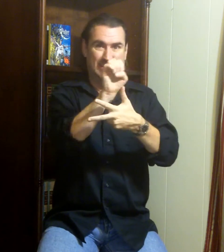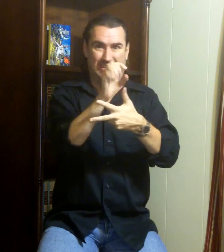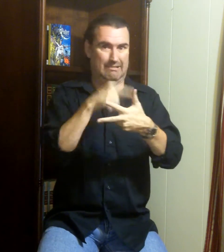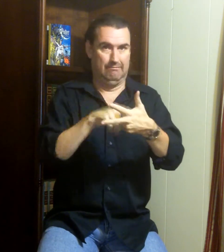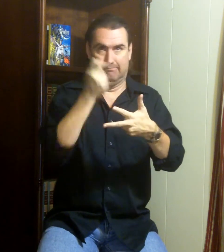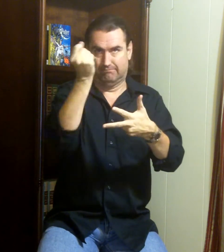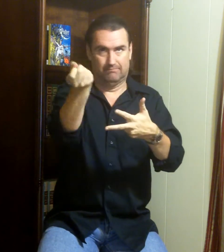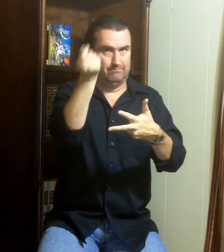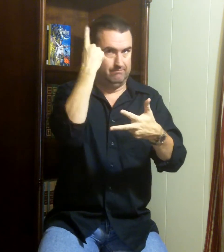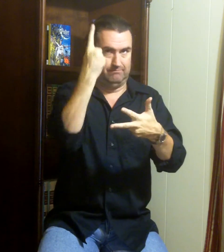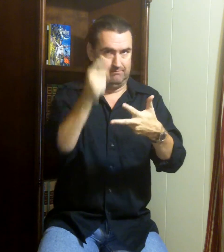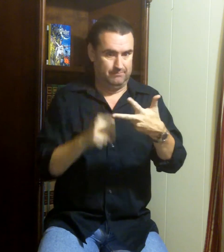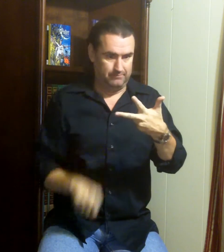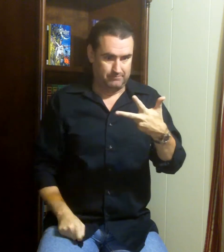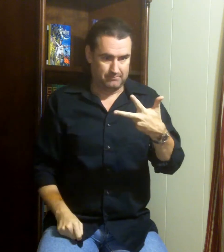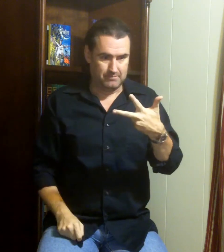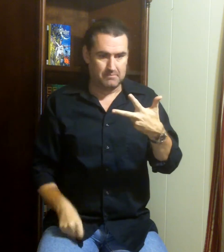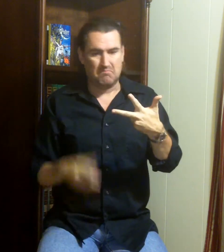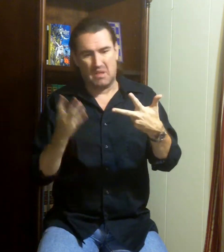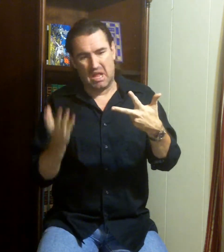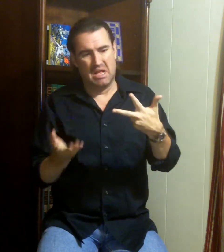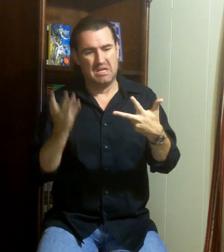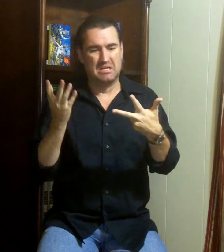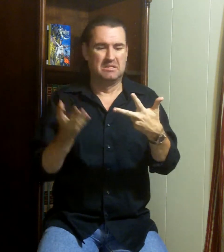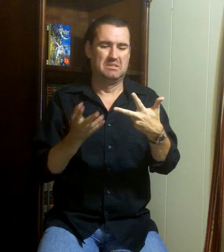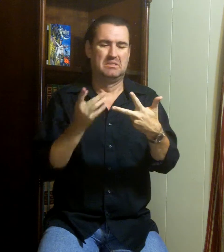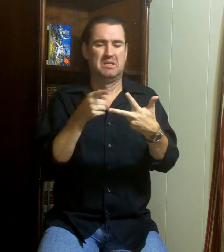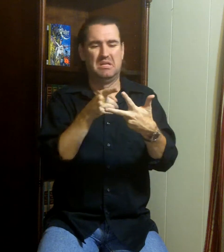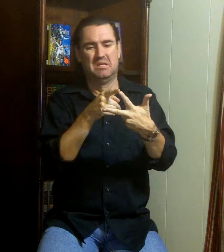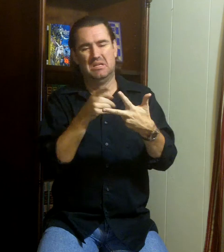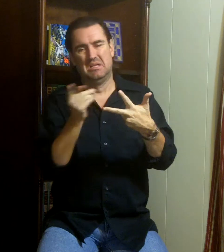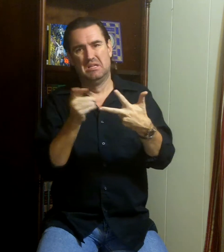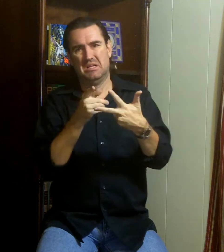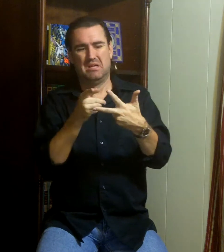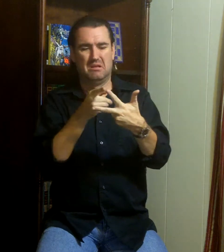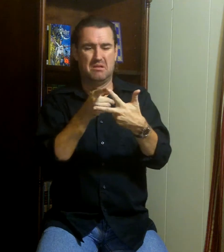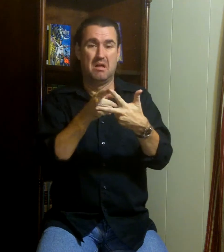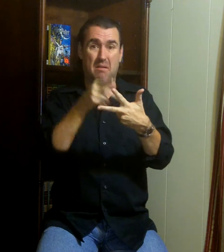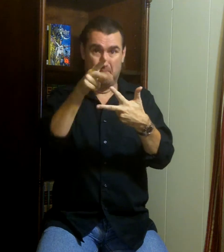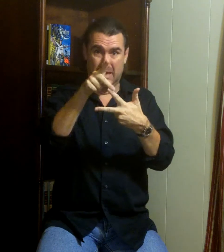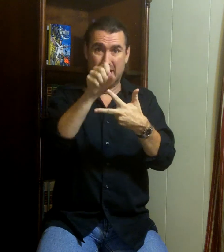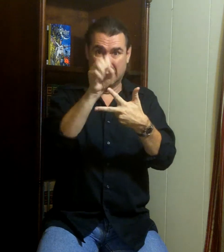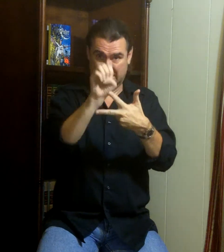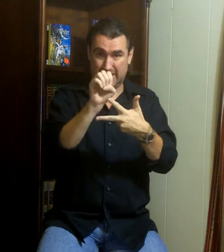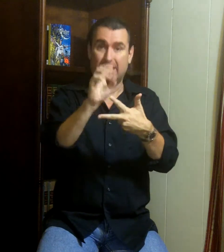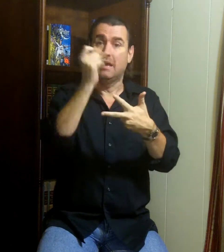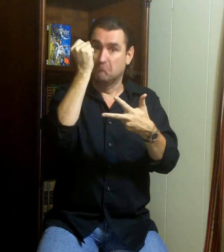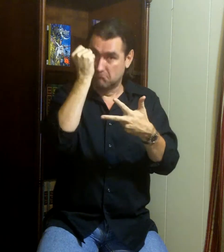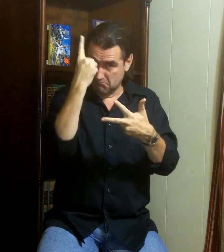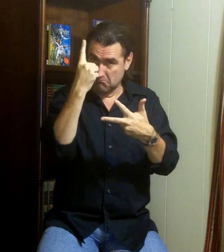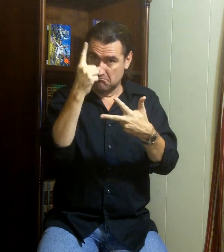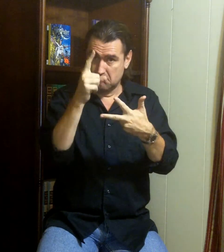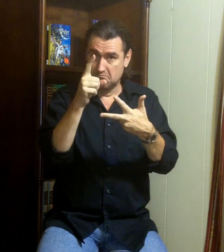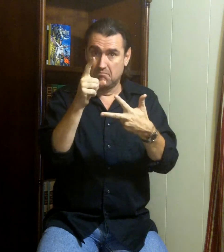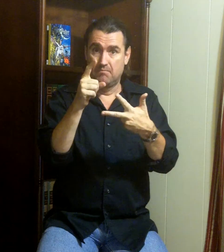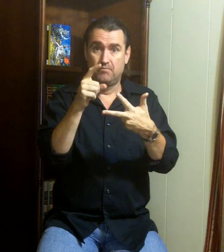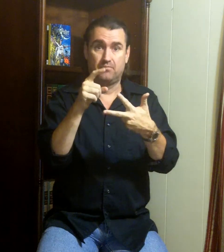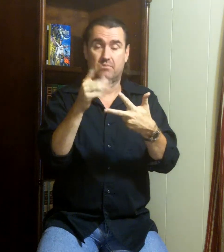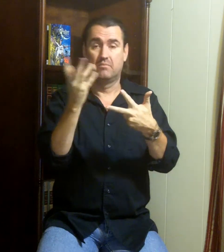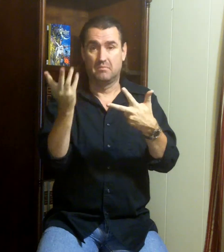you understood whatever the passing rate is for the PSE side, and by the way, the percentage is the same, it's just whatever that